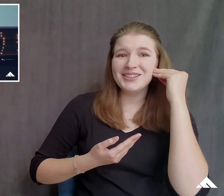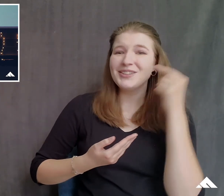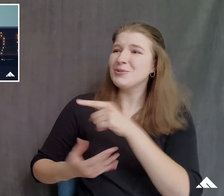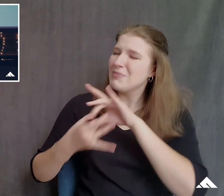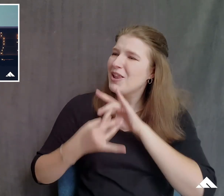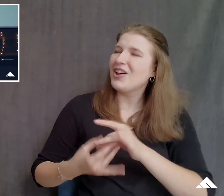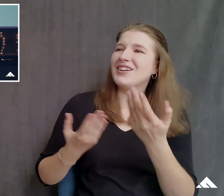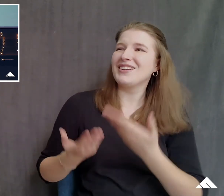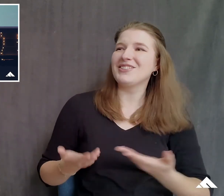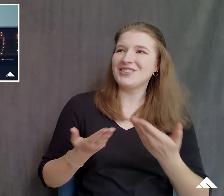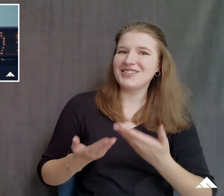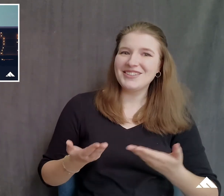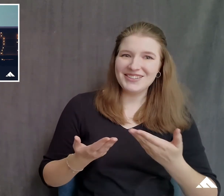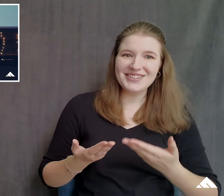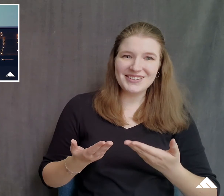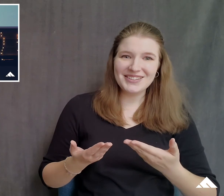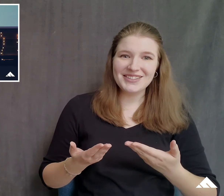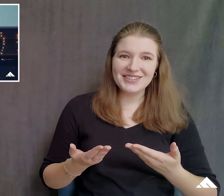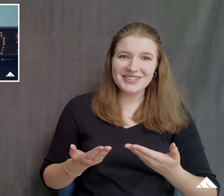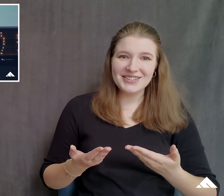belong here."